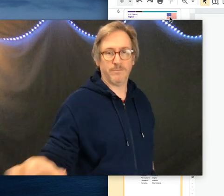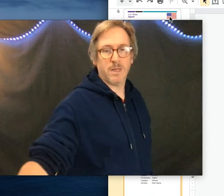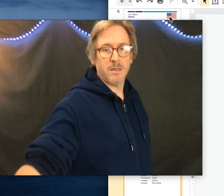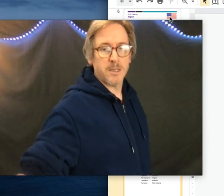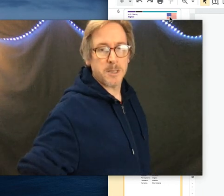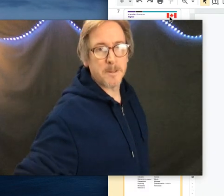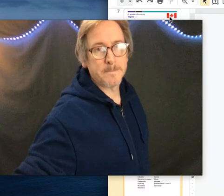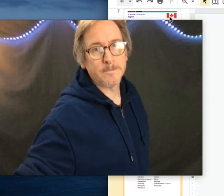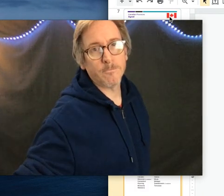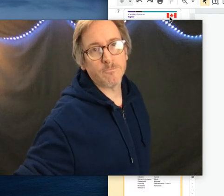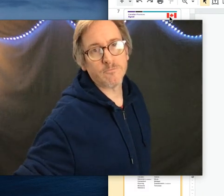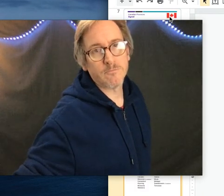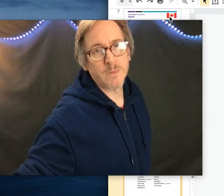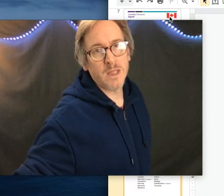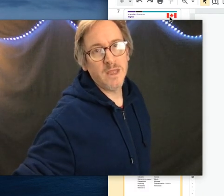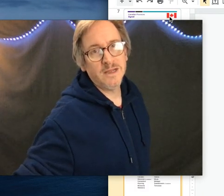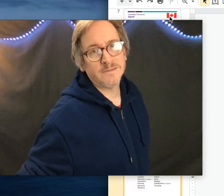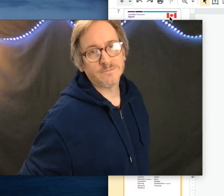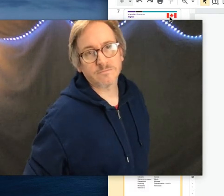right?